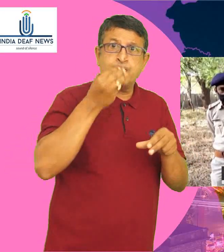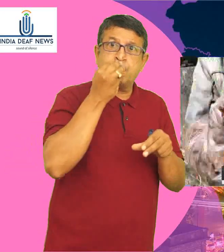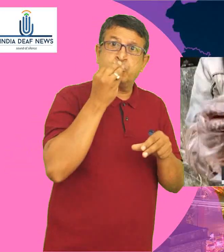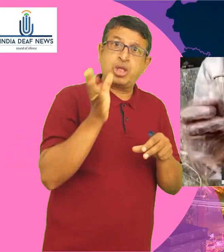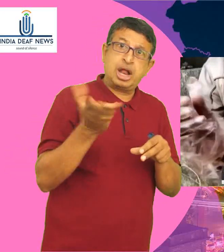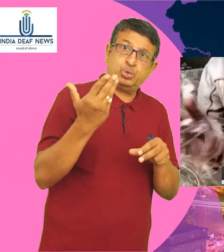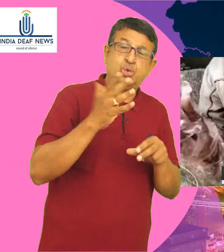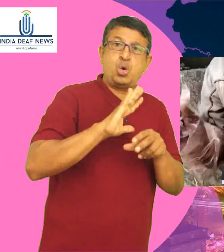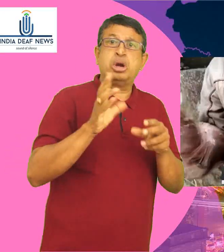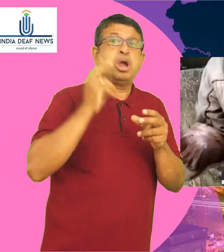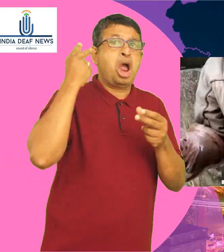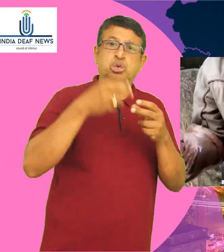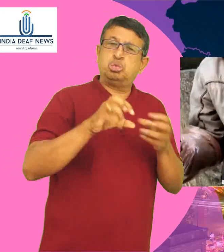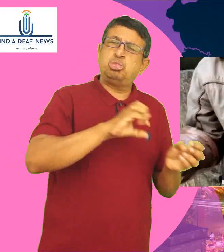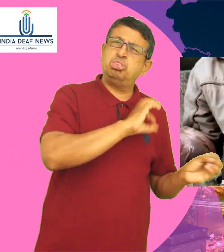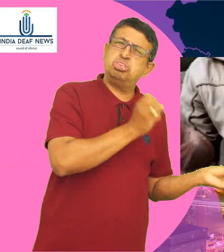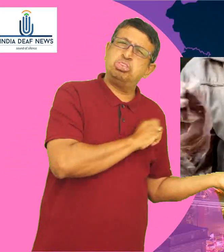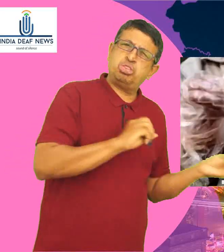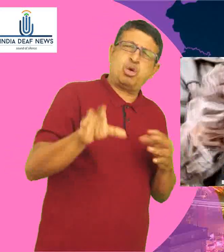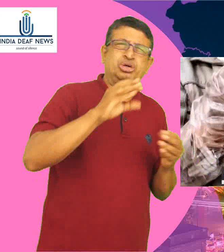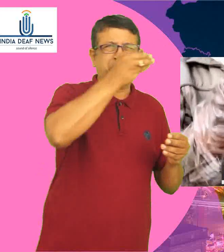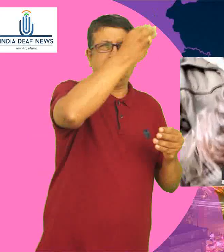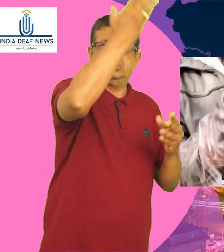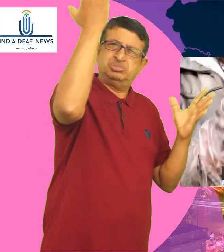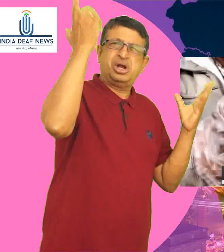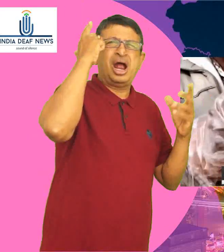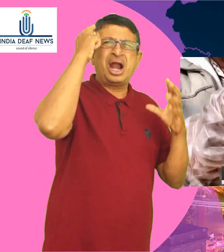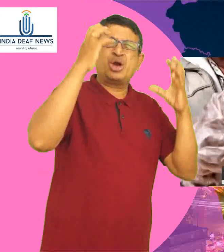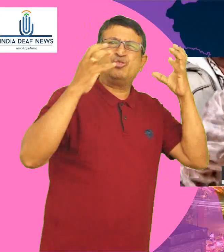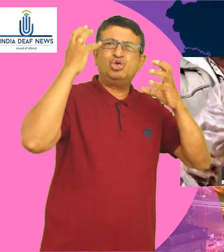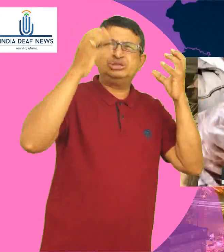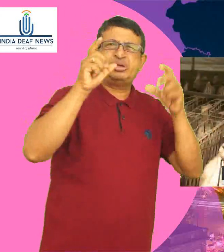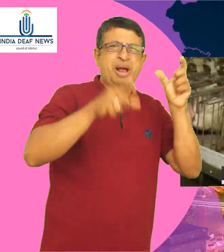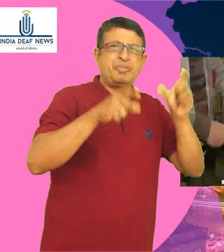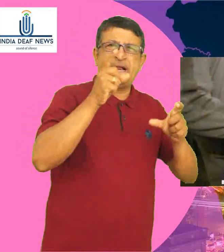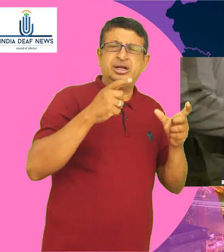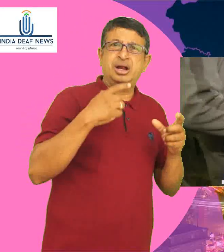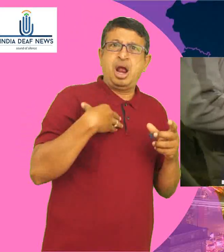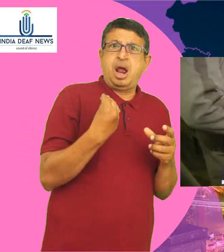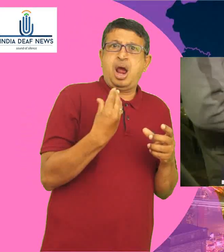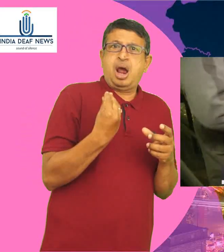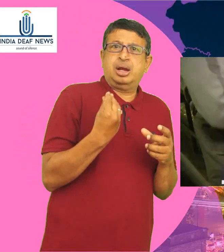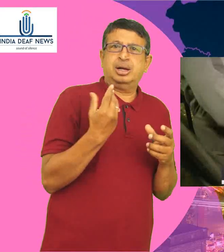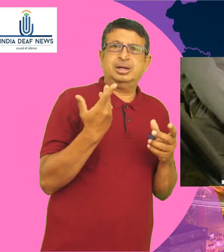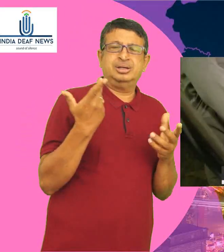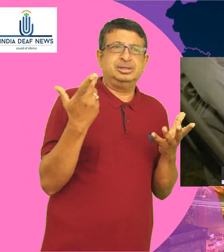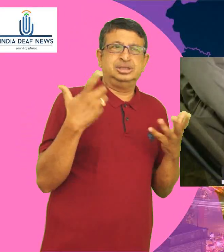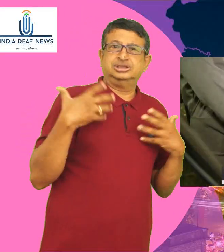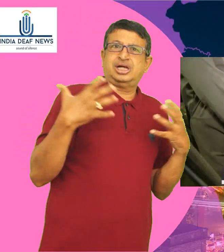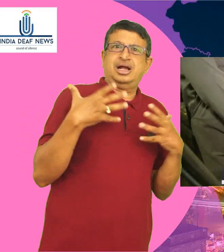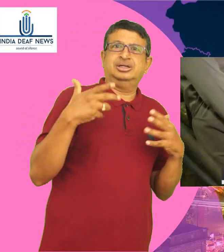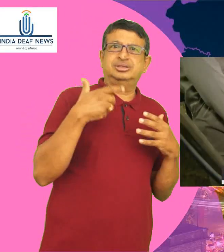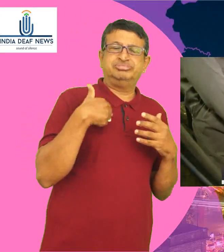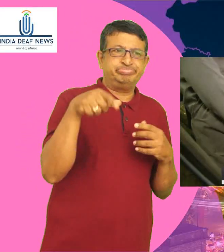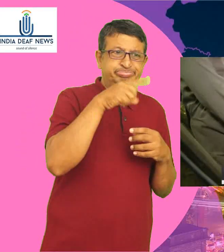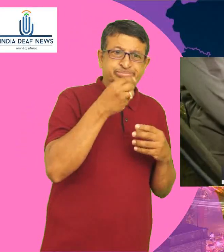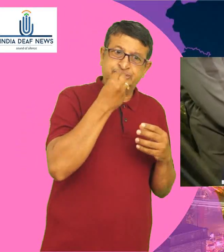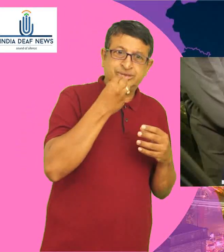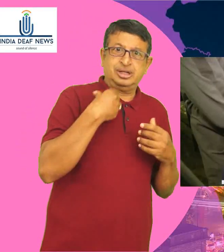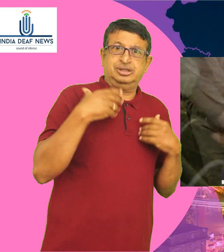too. India is not the only country reporting such cases. Japan is recording its worst bird flu